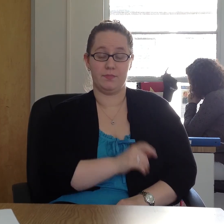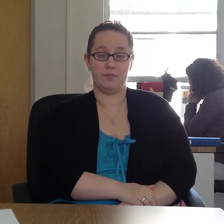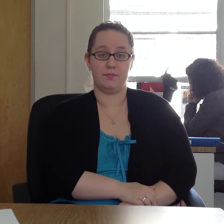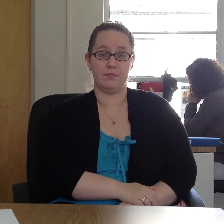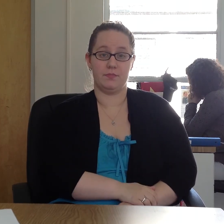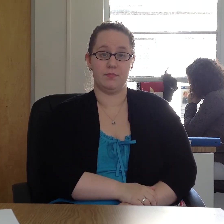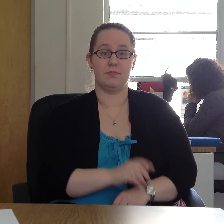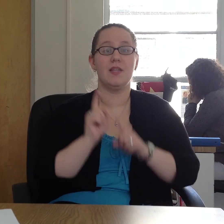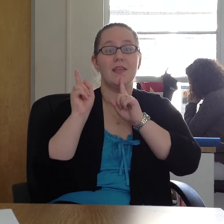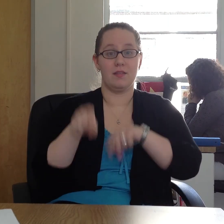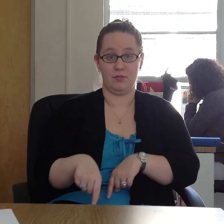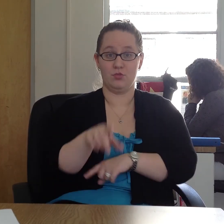D.